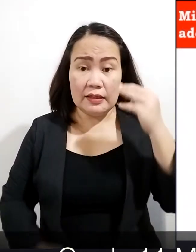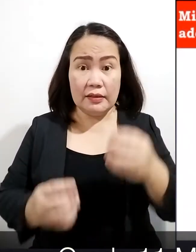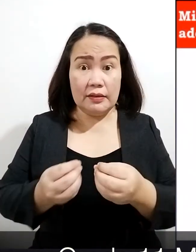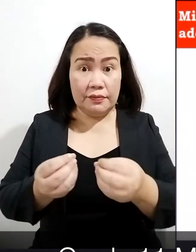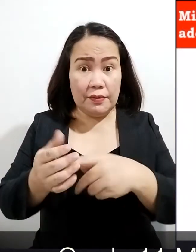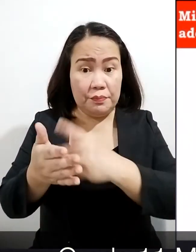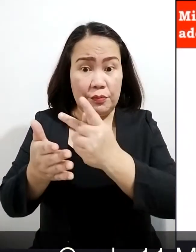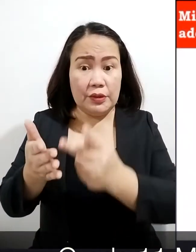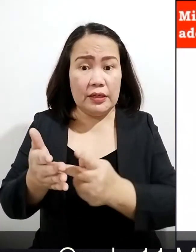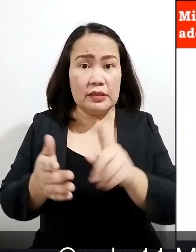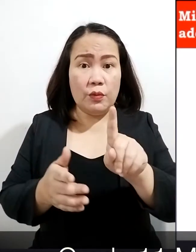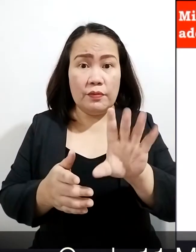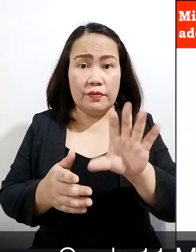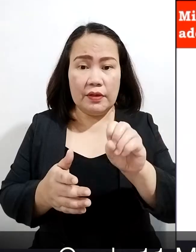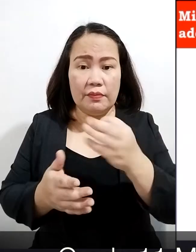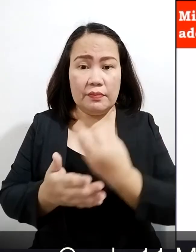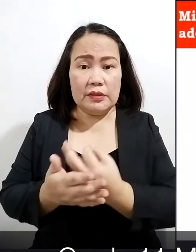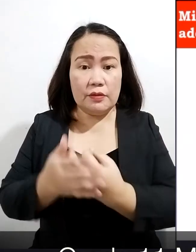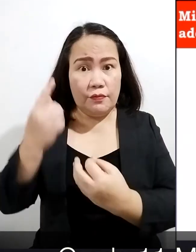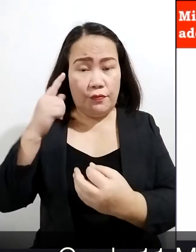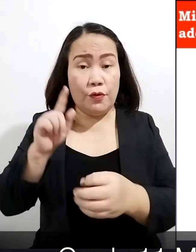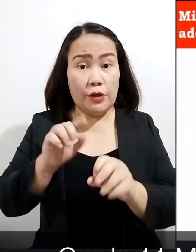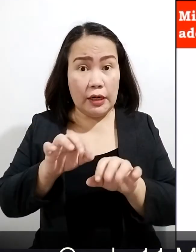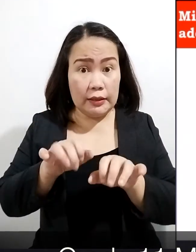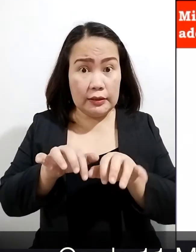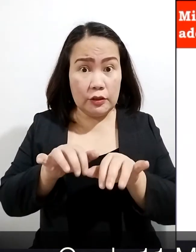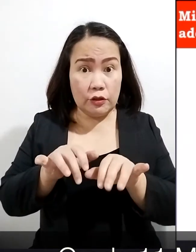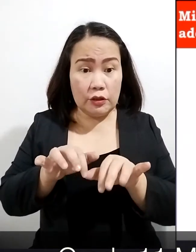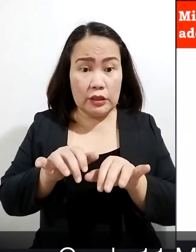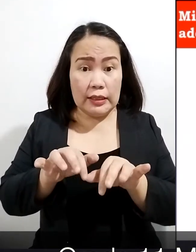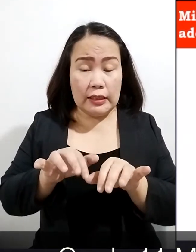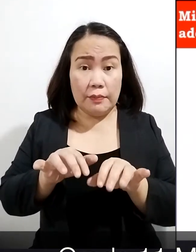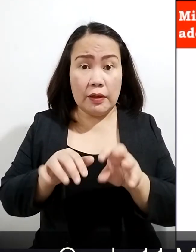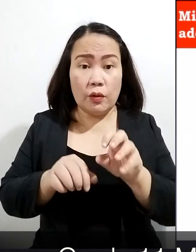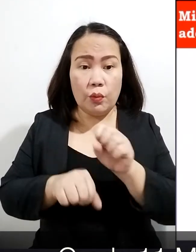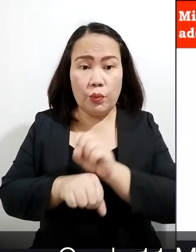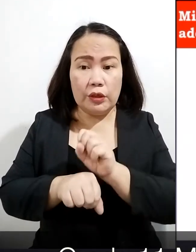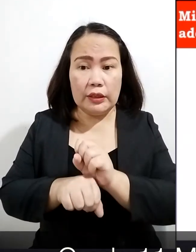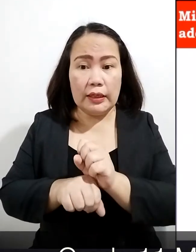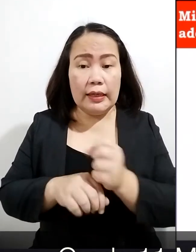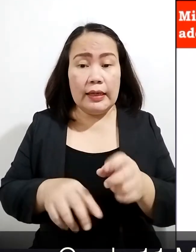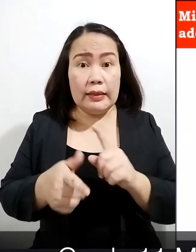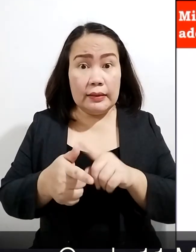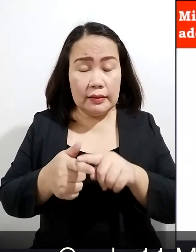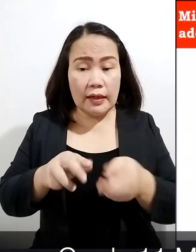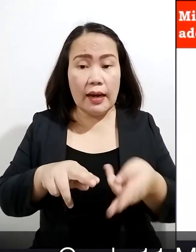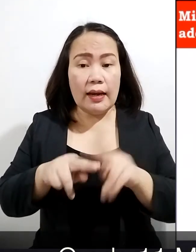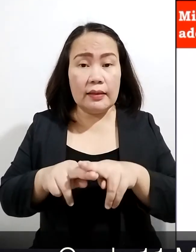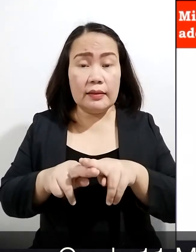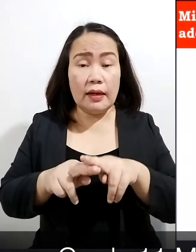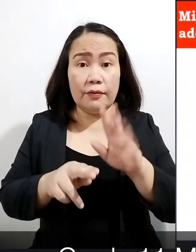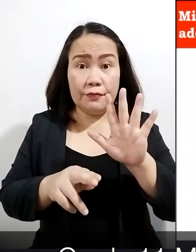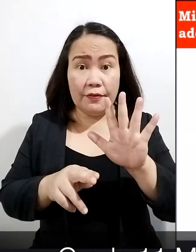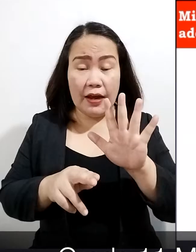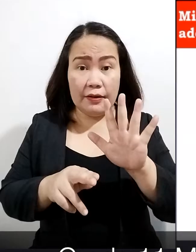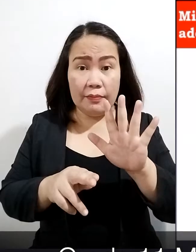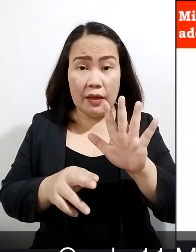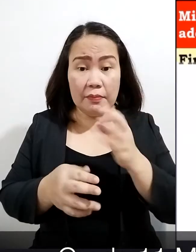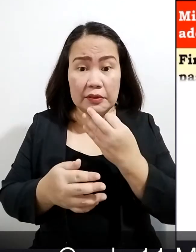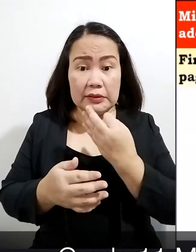Mike charges 150 pesos for an encoding work. In addition, he charges 5 pesos per page of printed